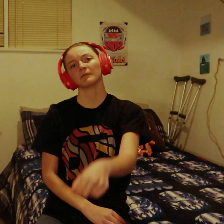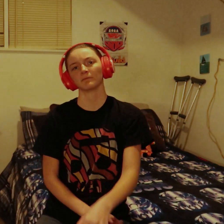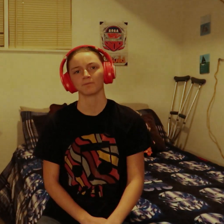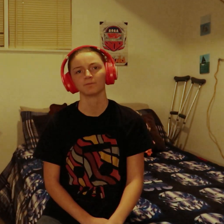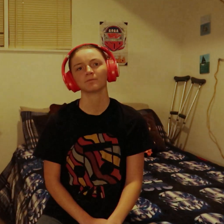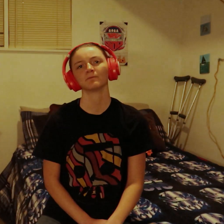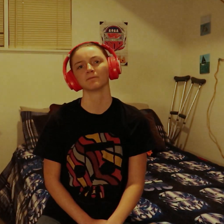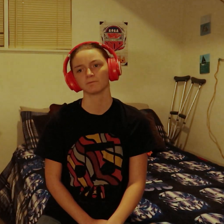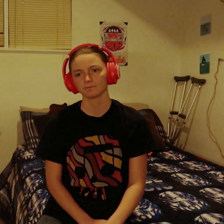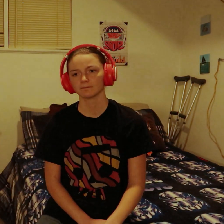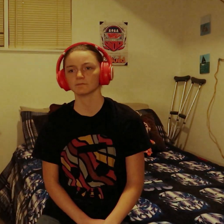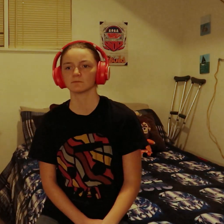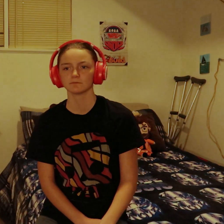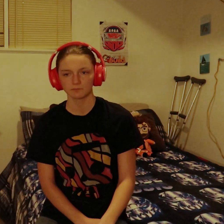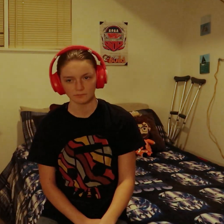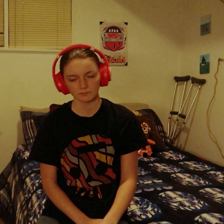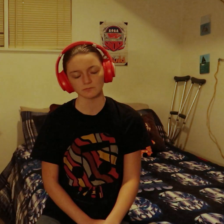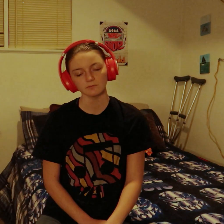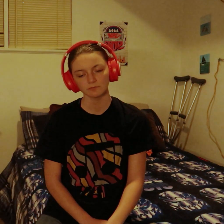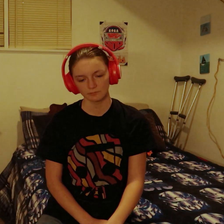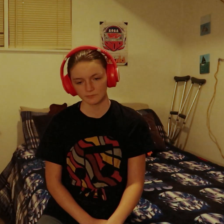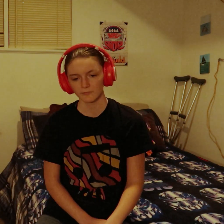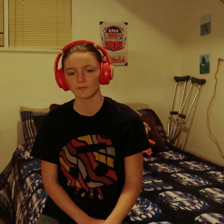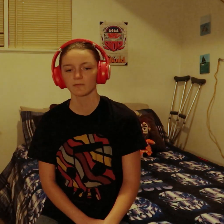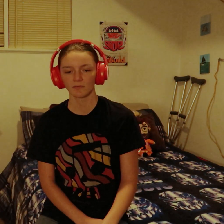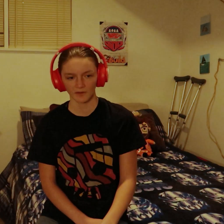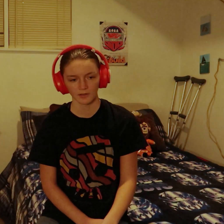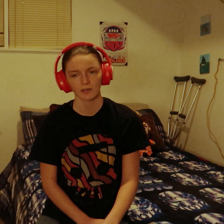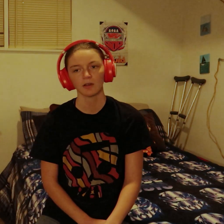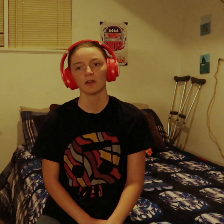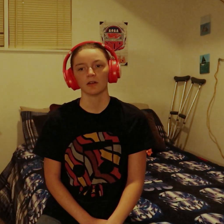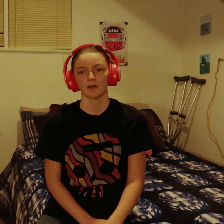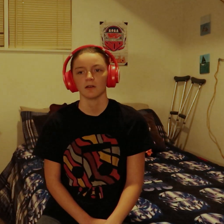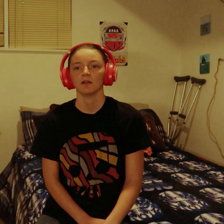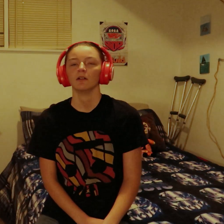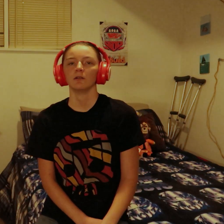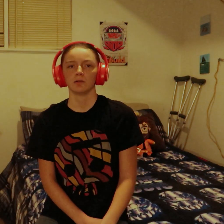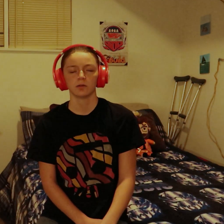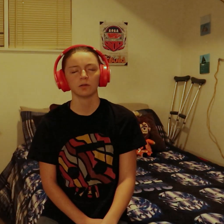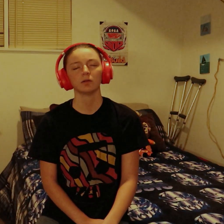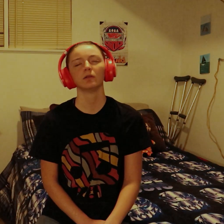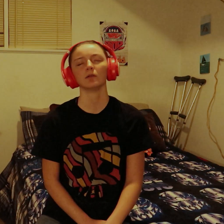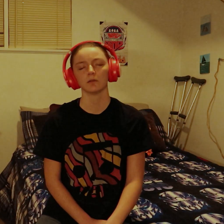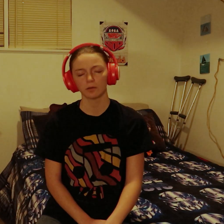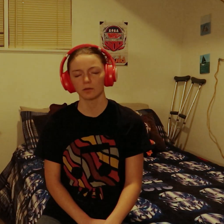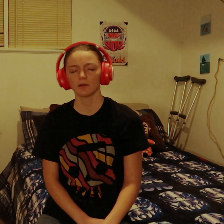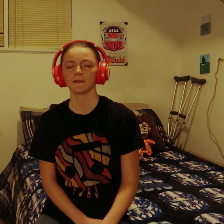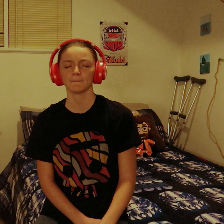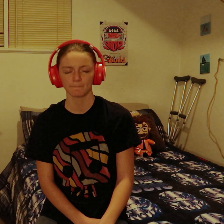I've lit the spark that will fire his heart. Together we'll shift and defy all the odds. Surrender's